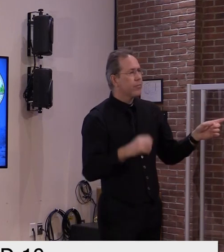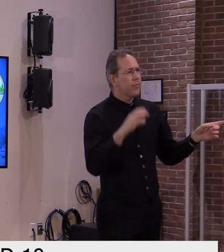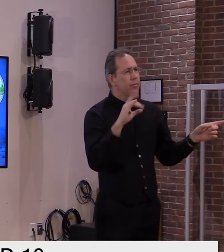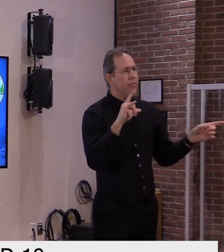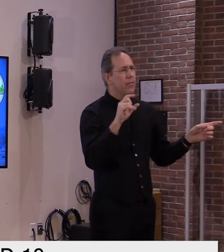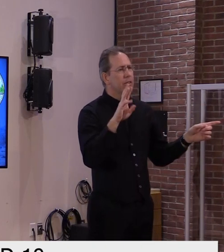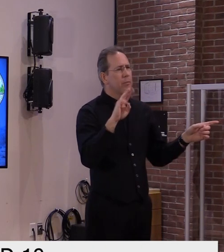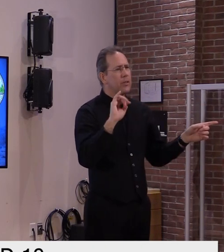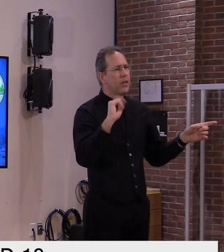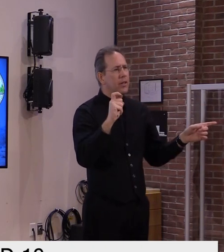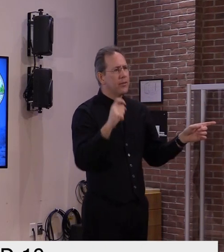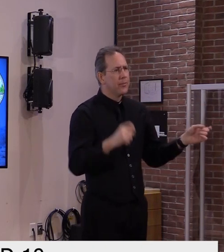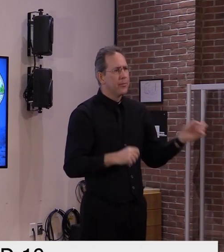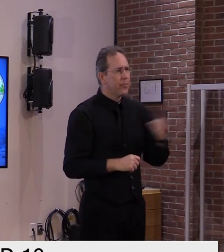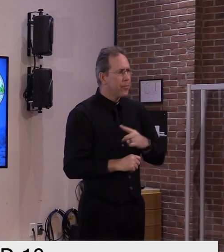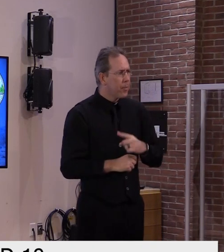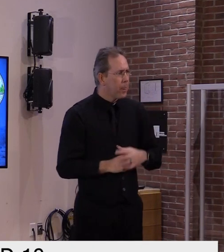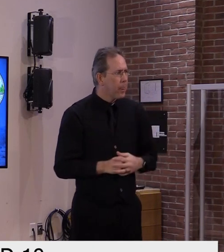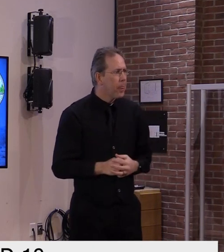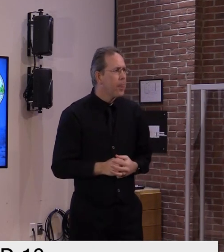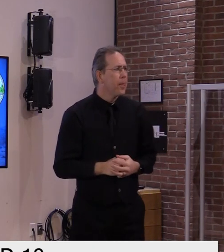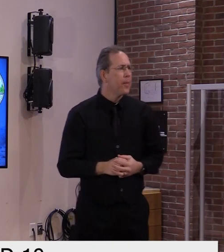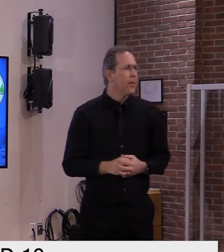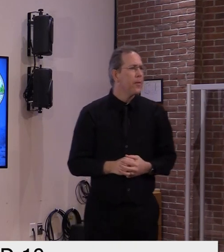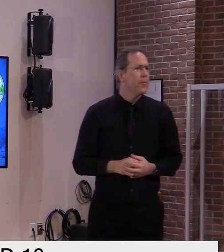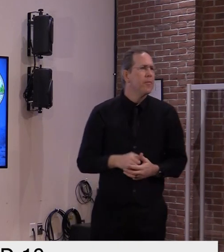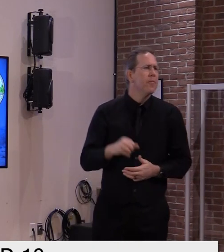The FBI, state, and local